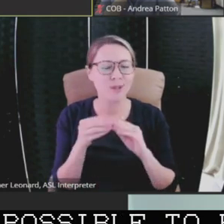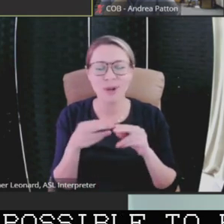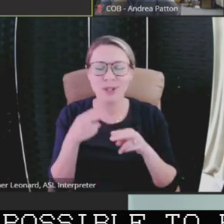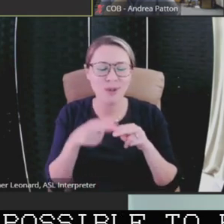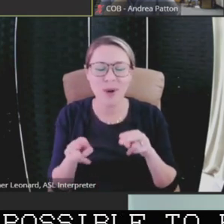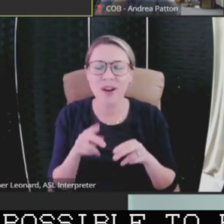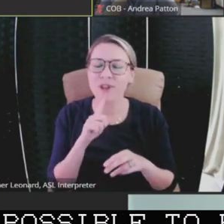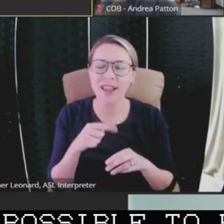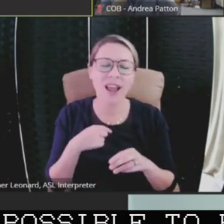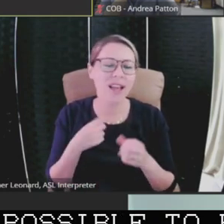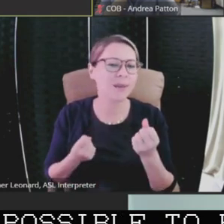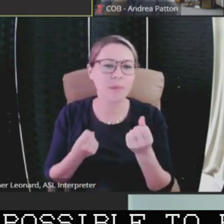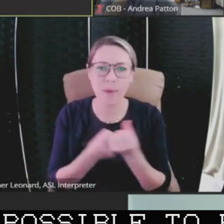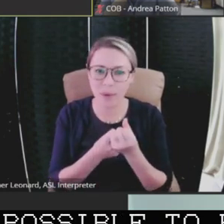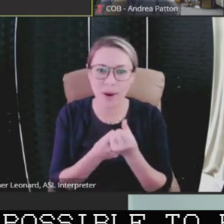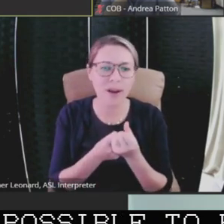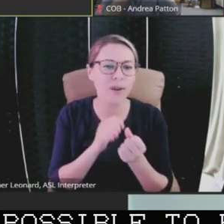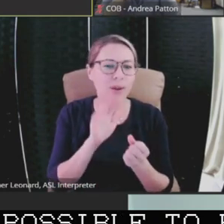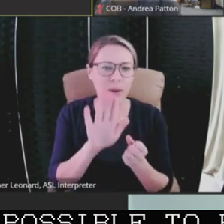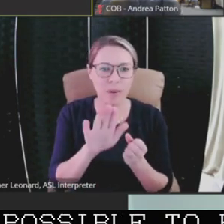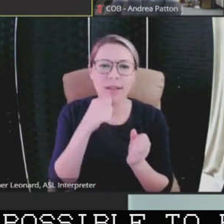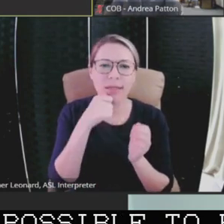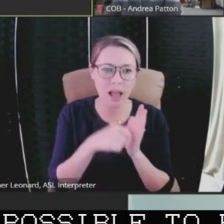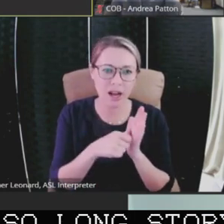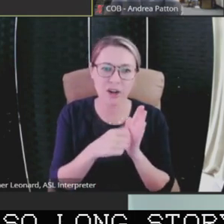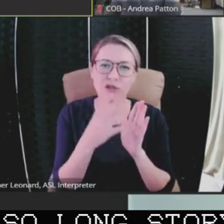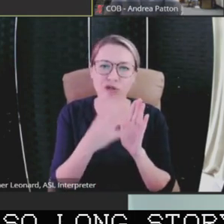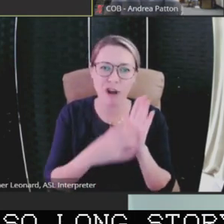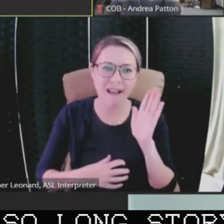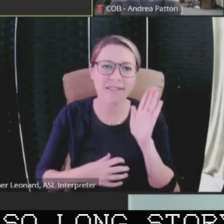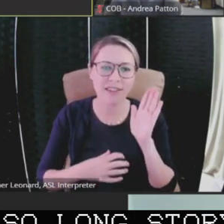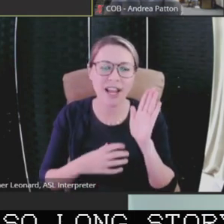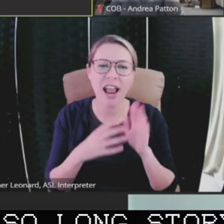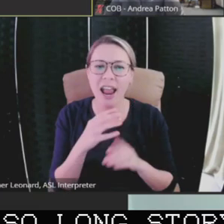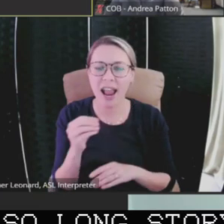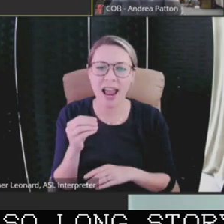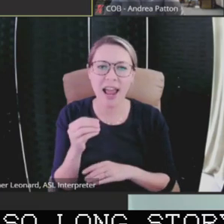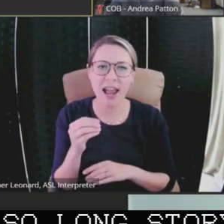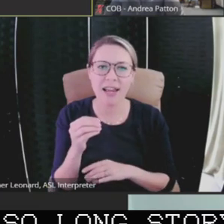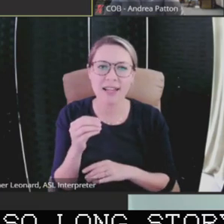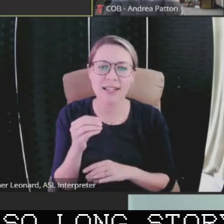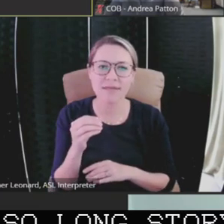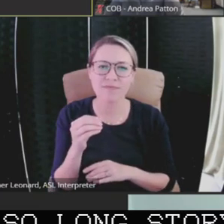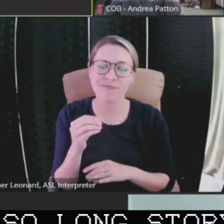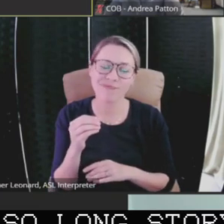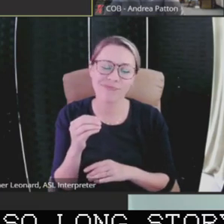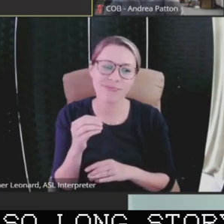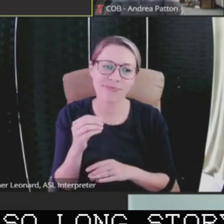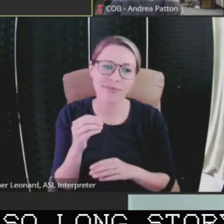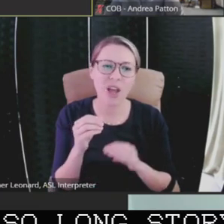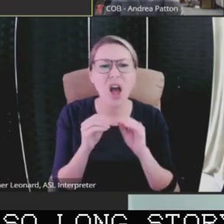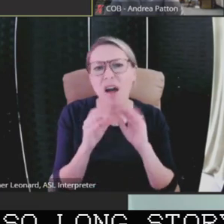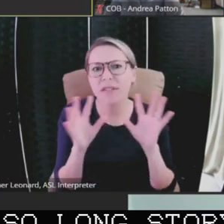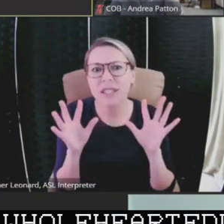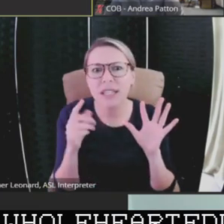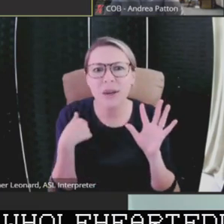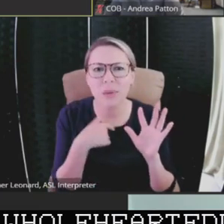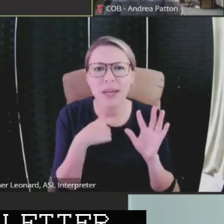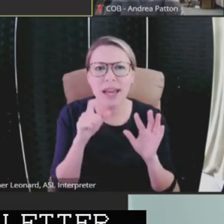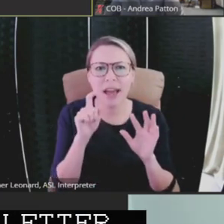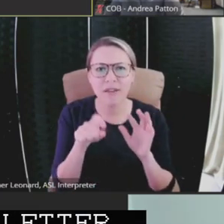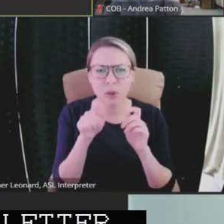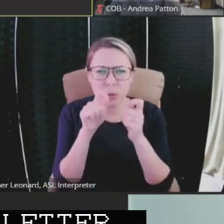support the draft letter. Obviously, you know, it'll need to be cleaned up for, you